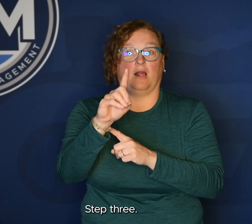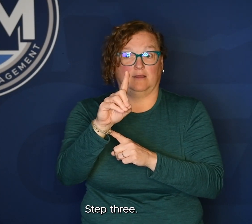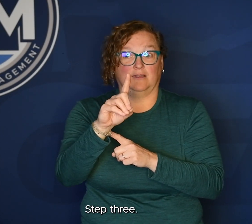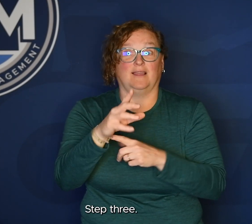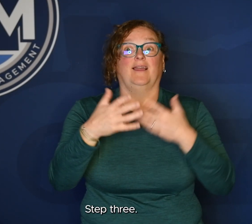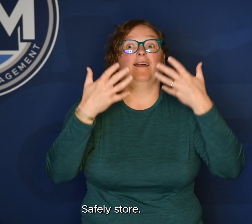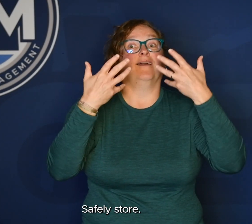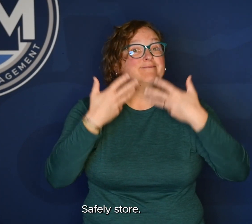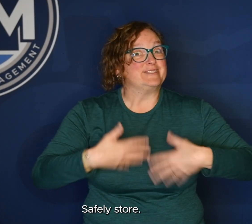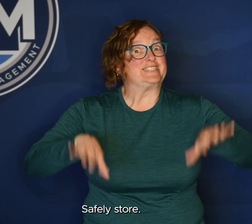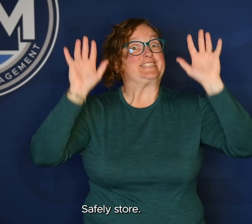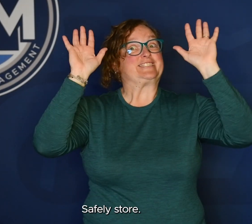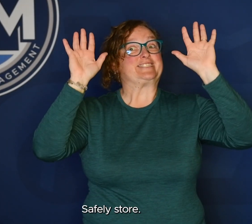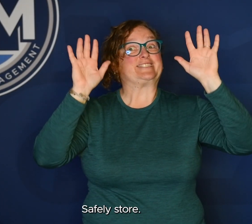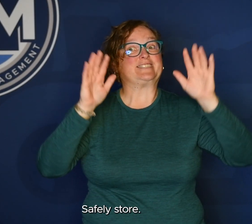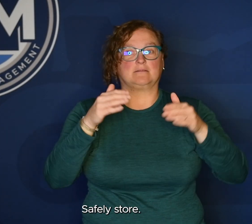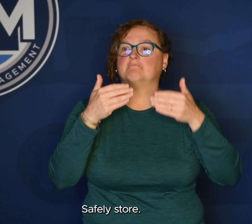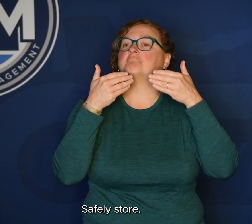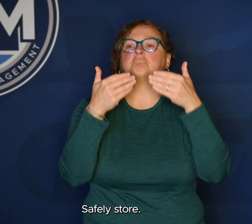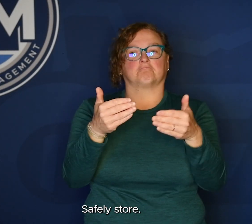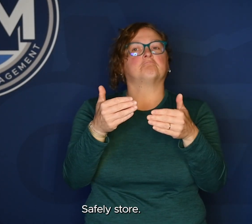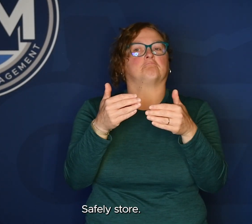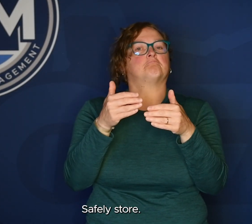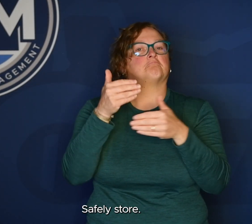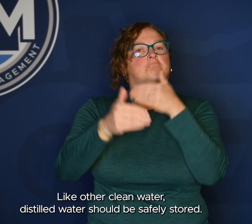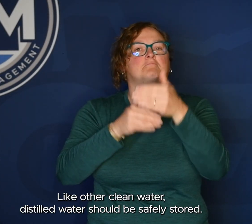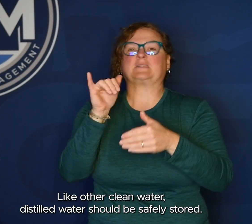3. Safely store. Like other